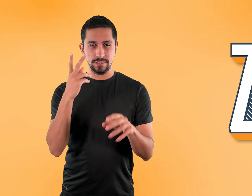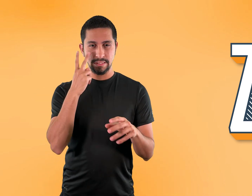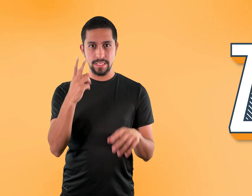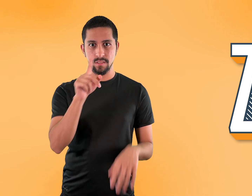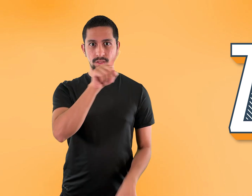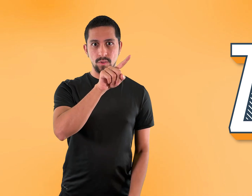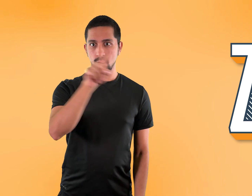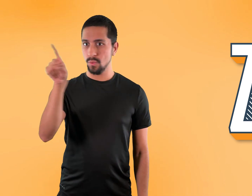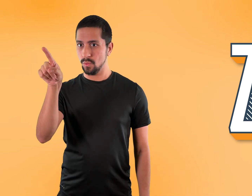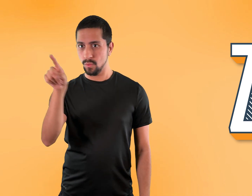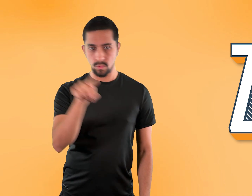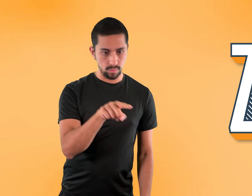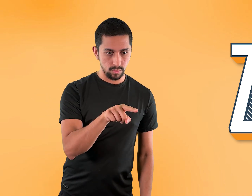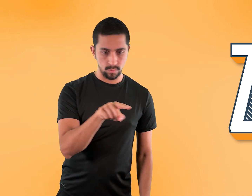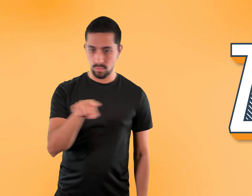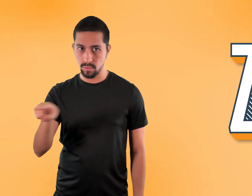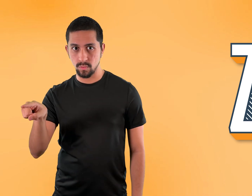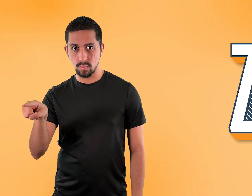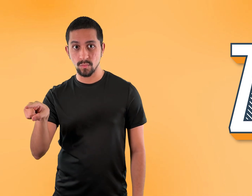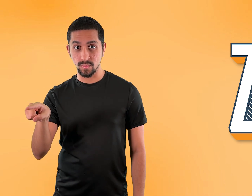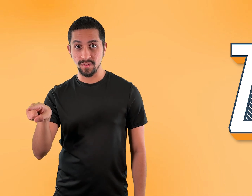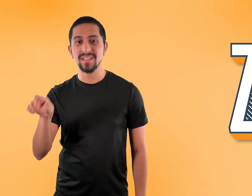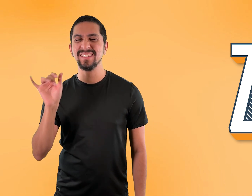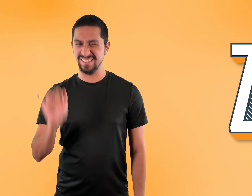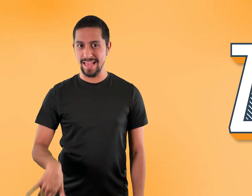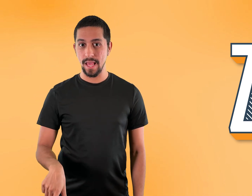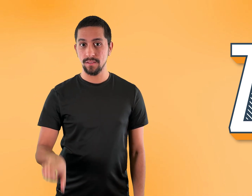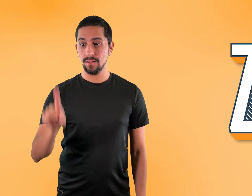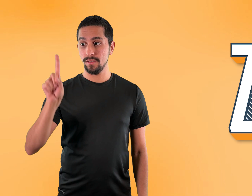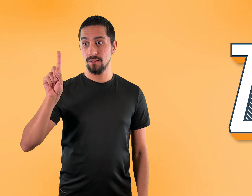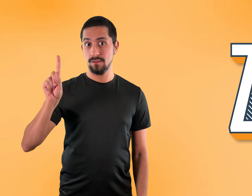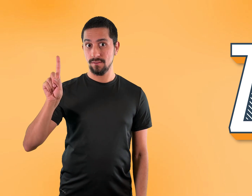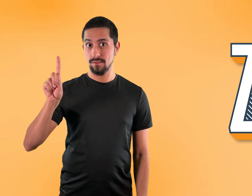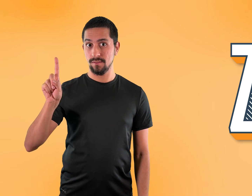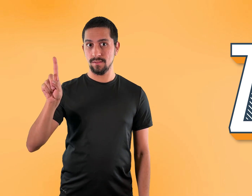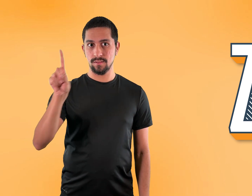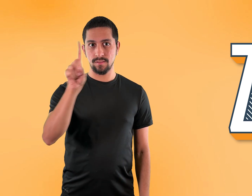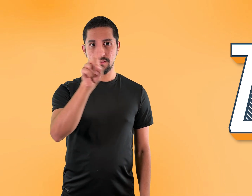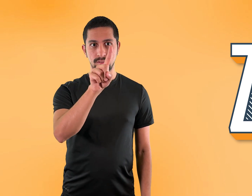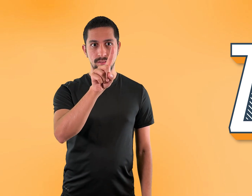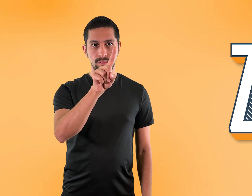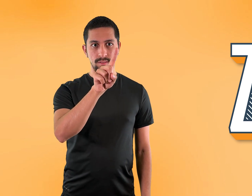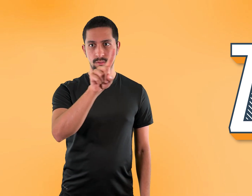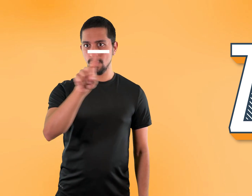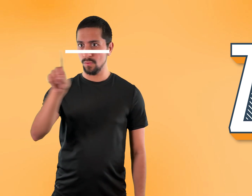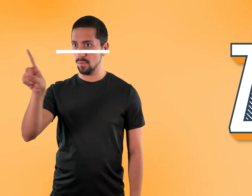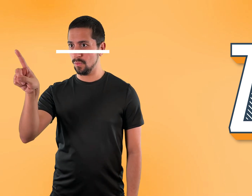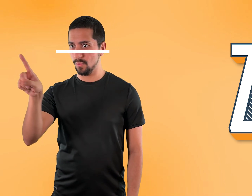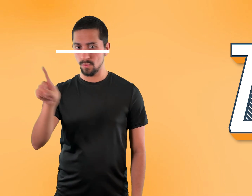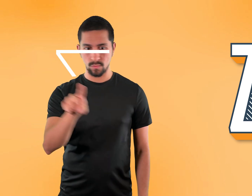With your dominant pointer finger, trace the letter Z in the air.